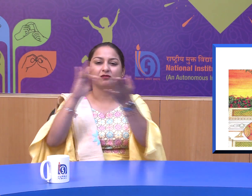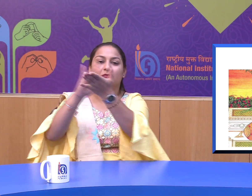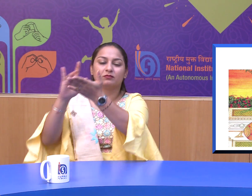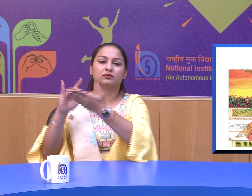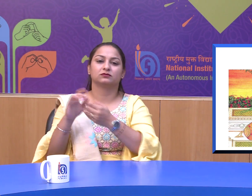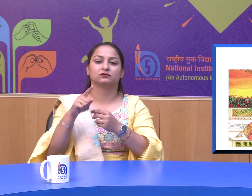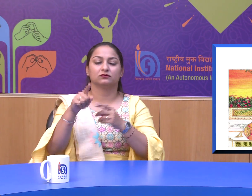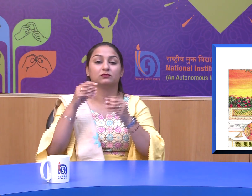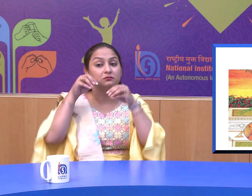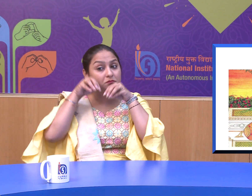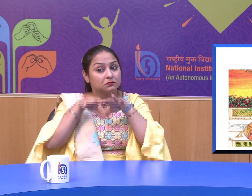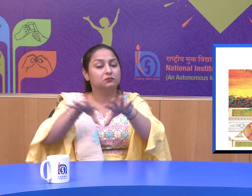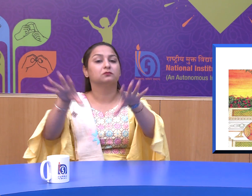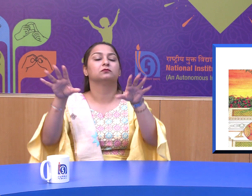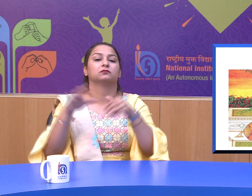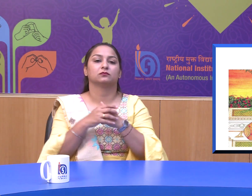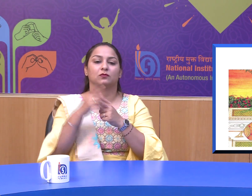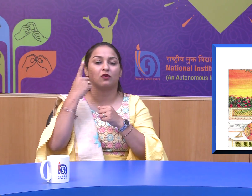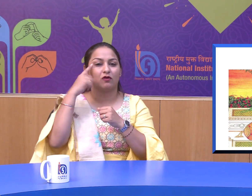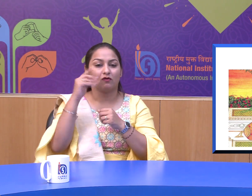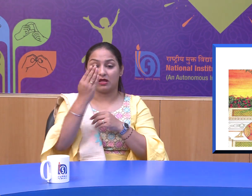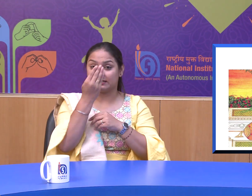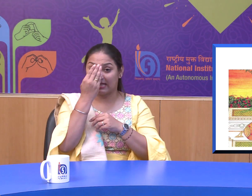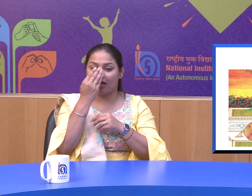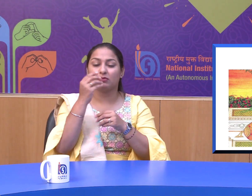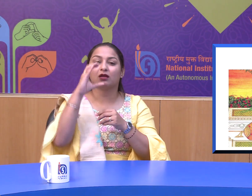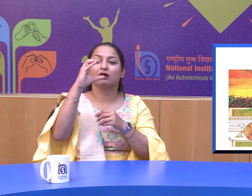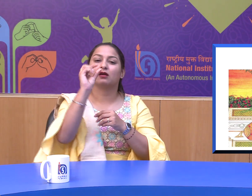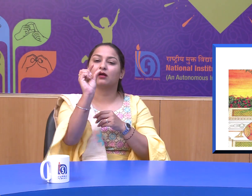was influenced by Islamic culture was painting.